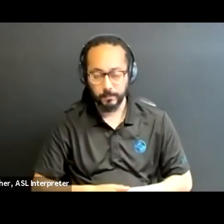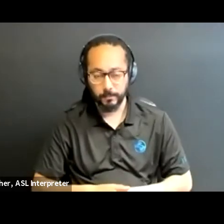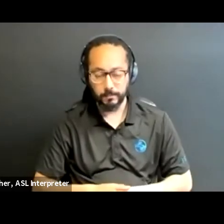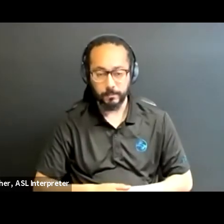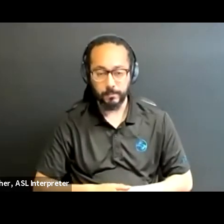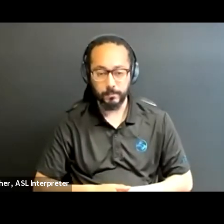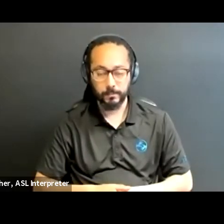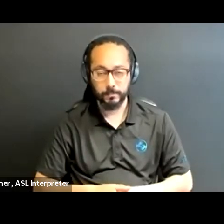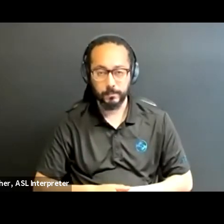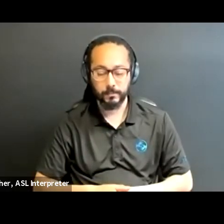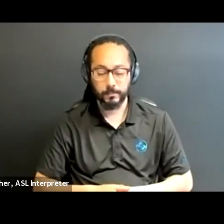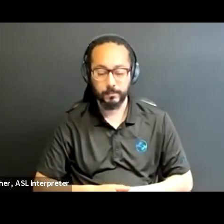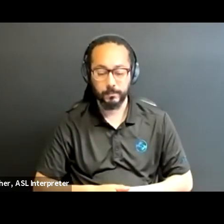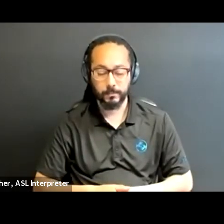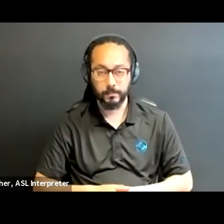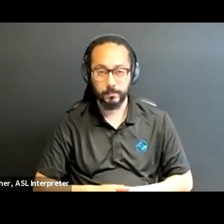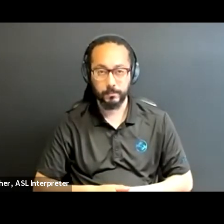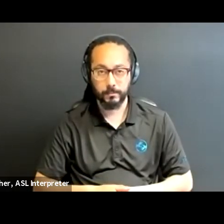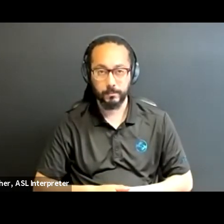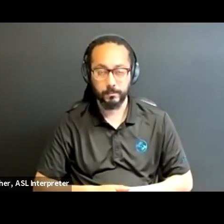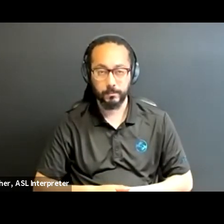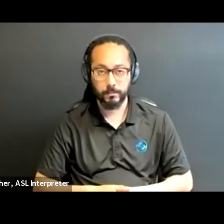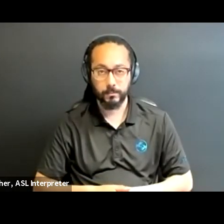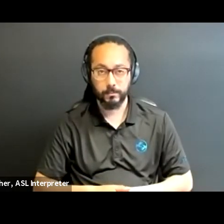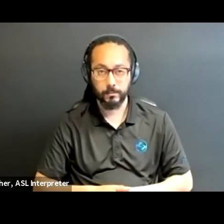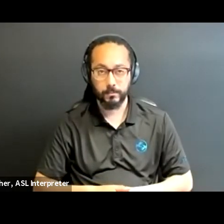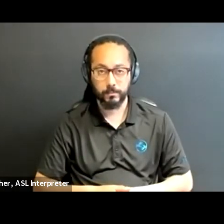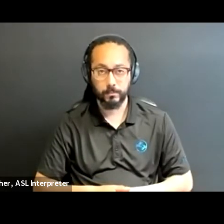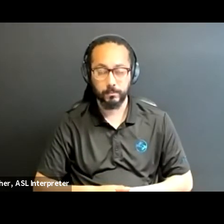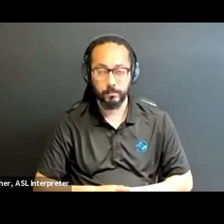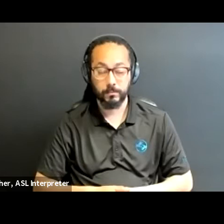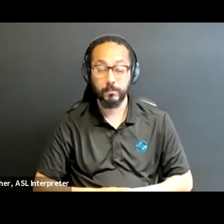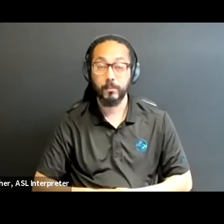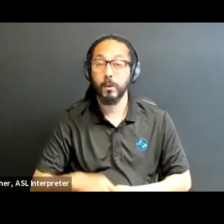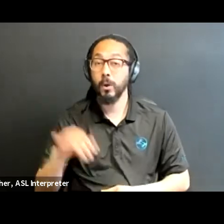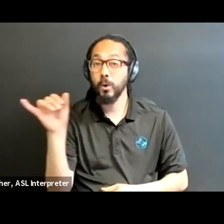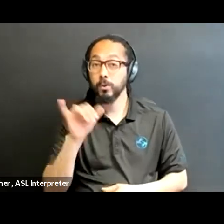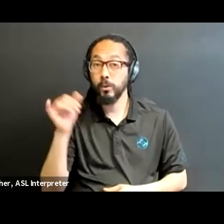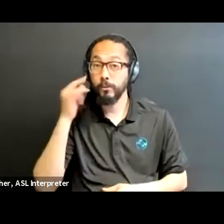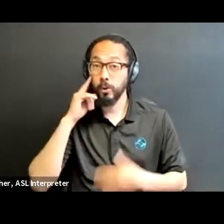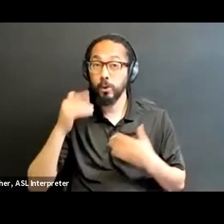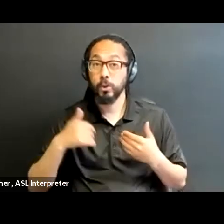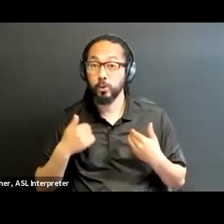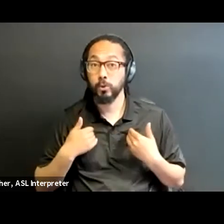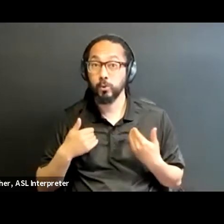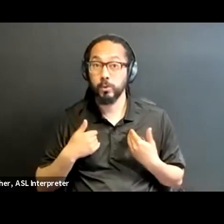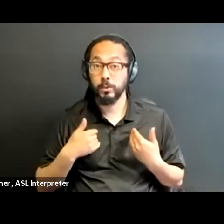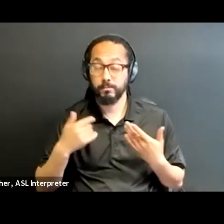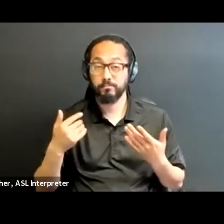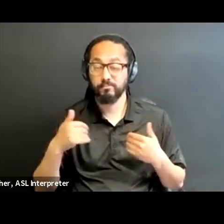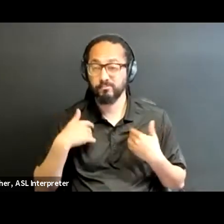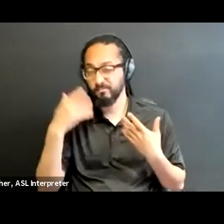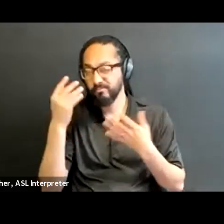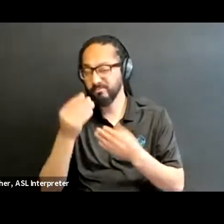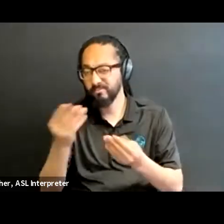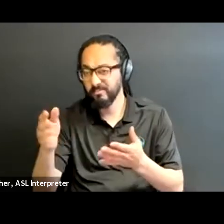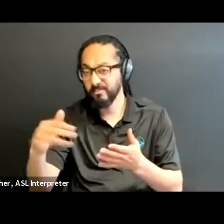that youth would face in allowing every survey page to have a link to leave the program.